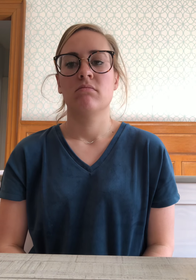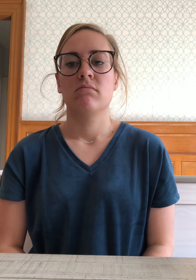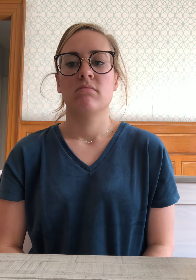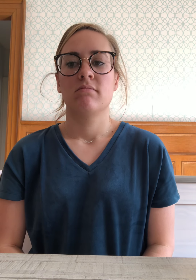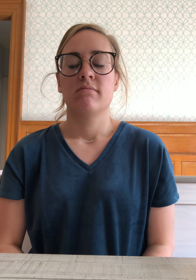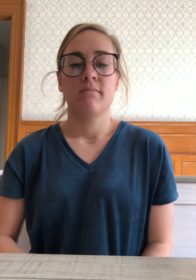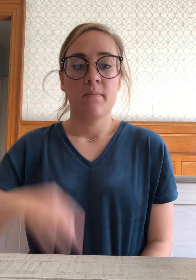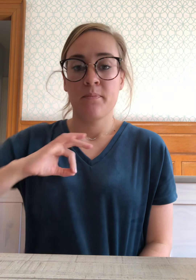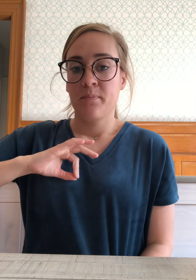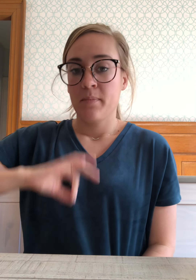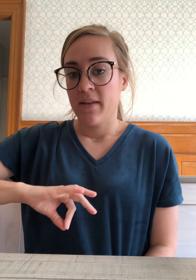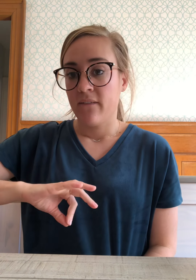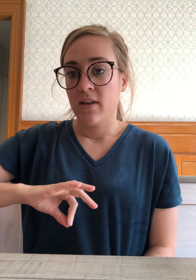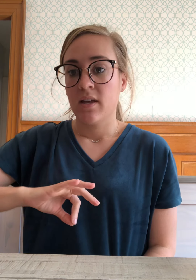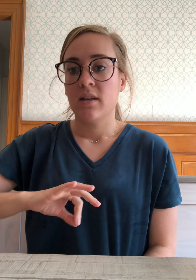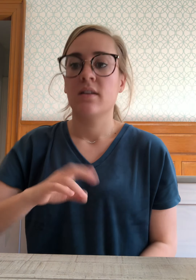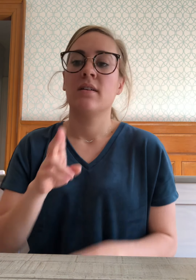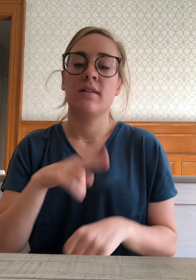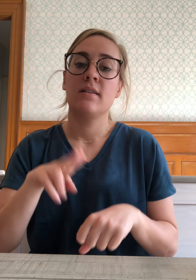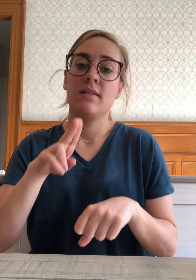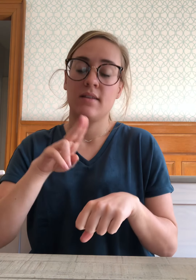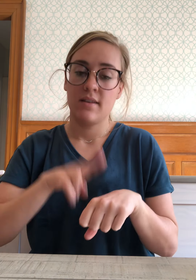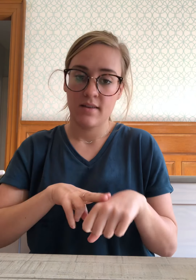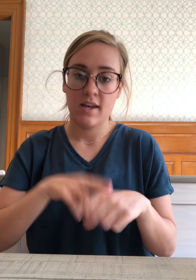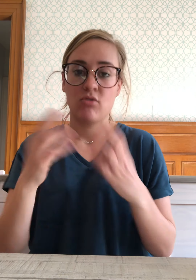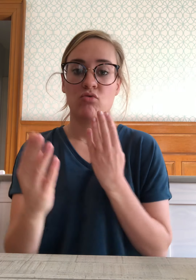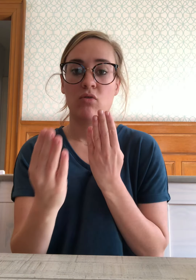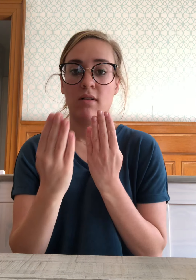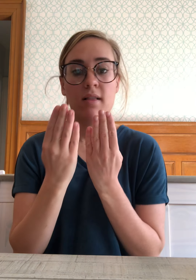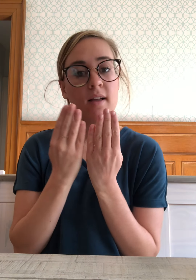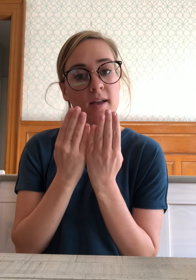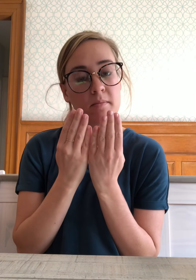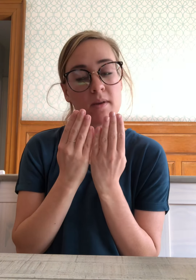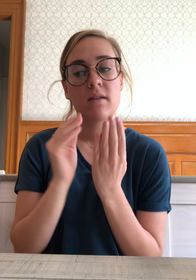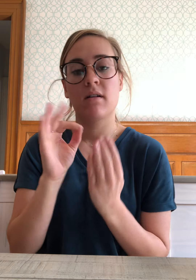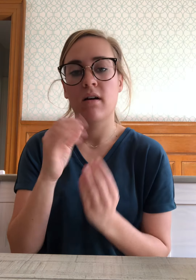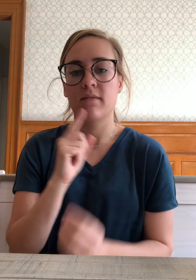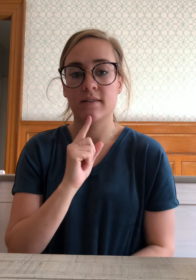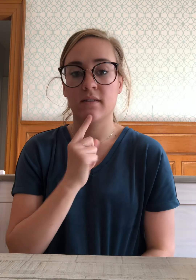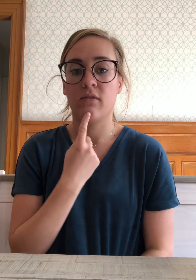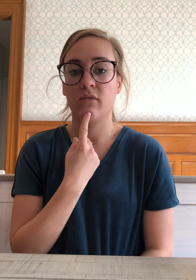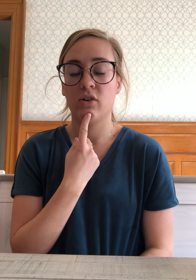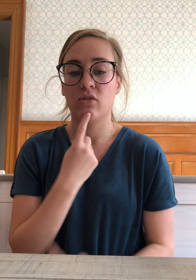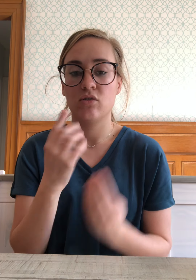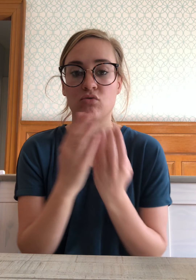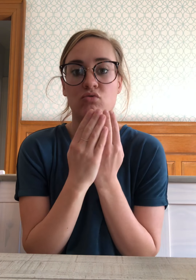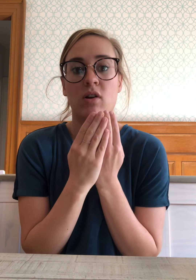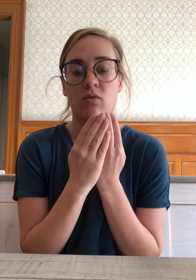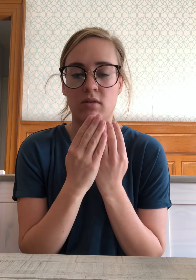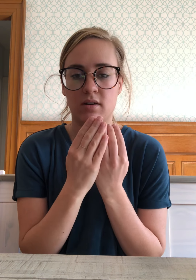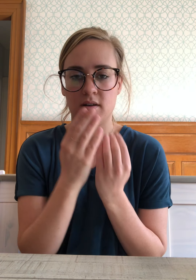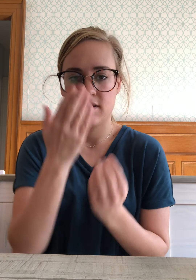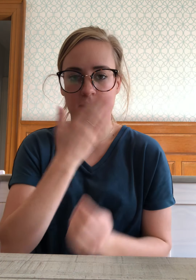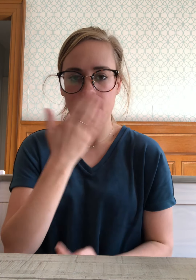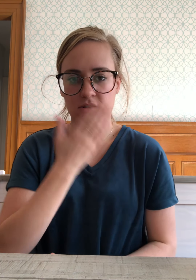Benefits: naturally induced alignment of severely crowded anterior teeth, leading to